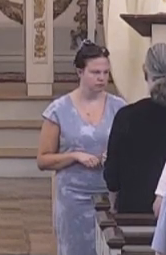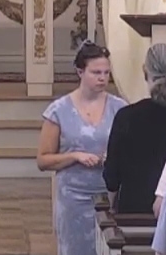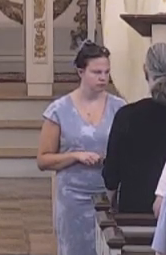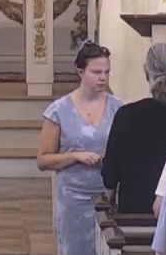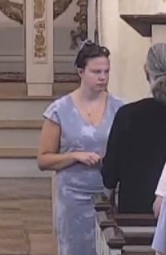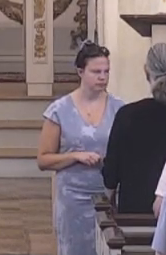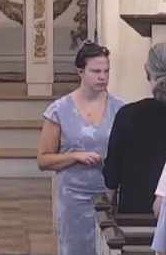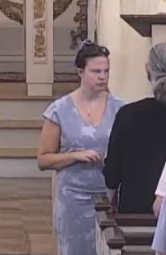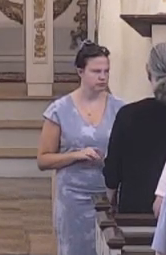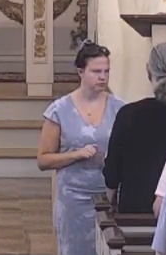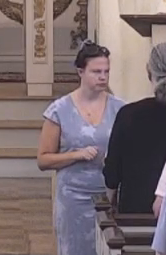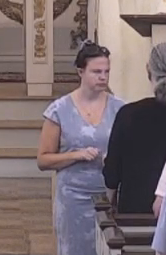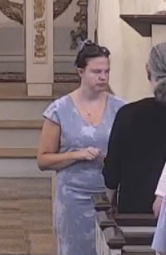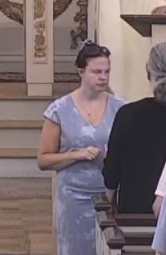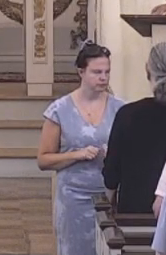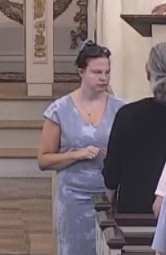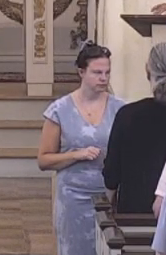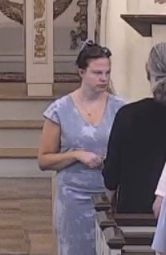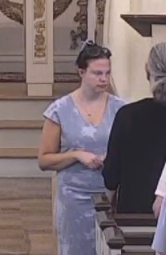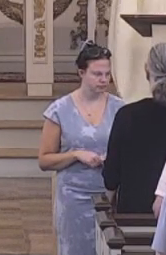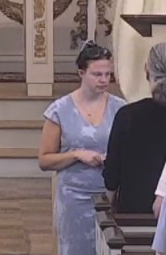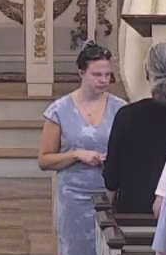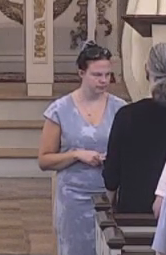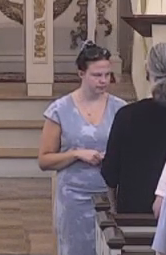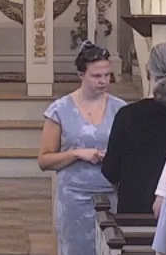and Robert Fay.